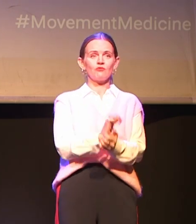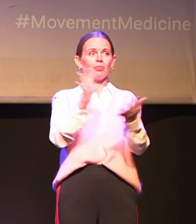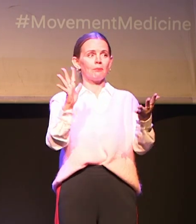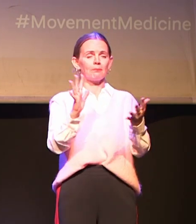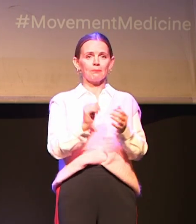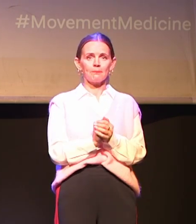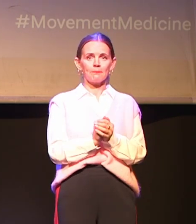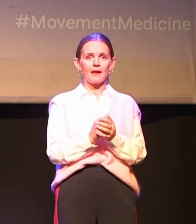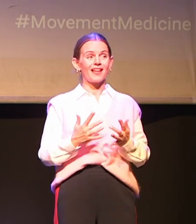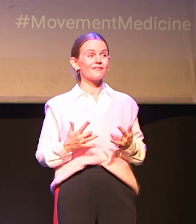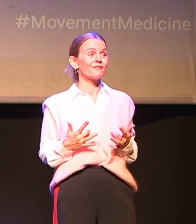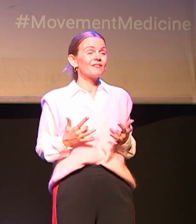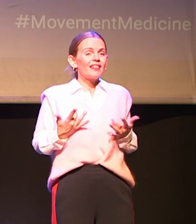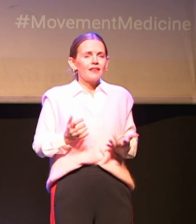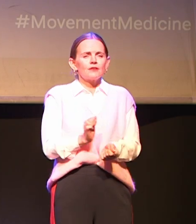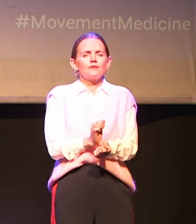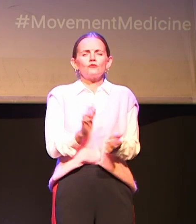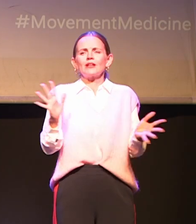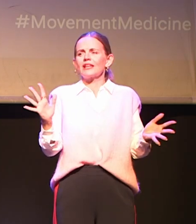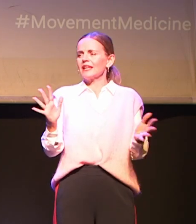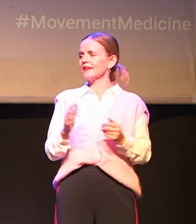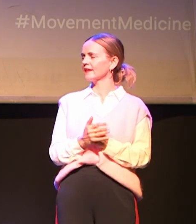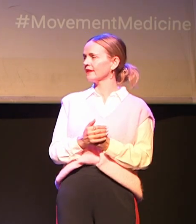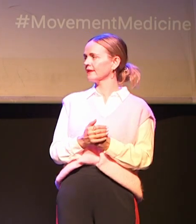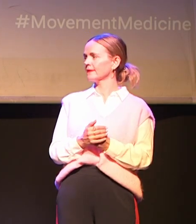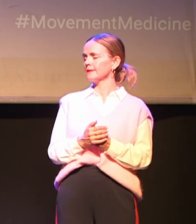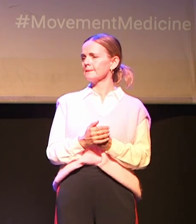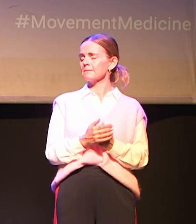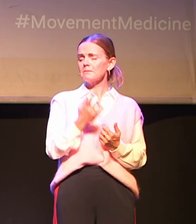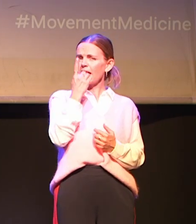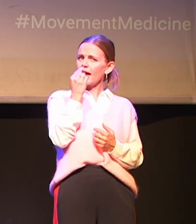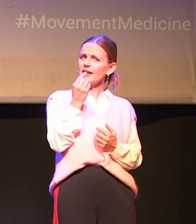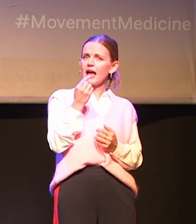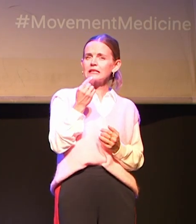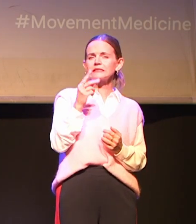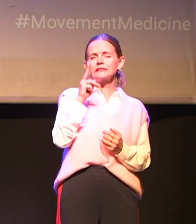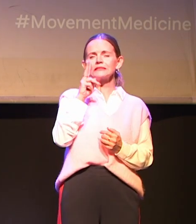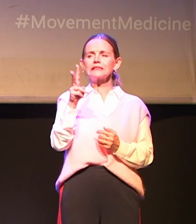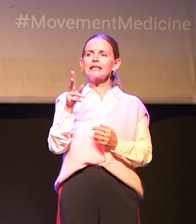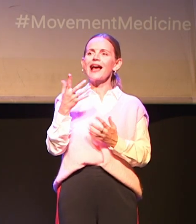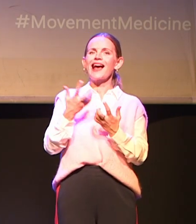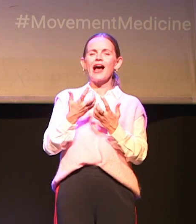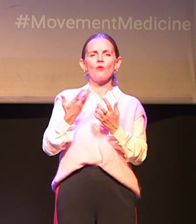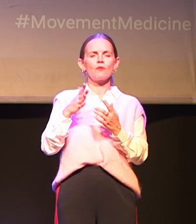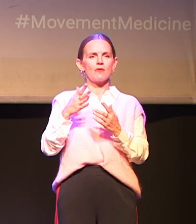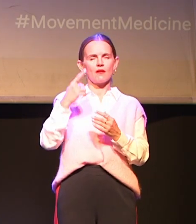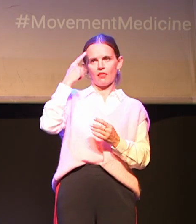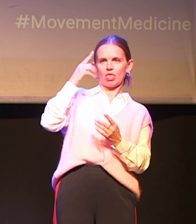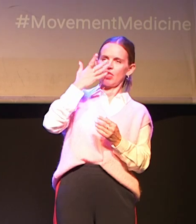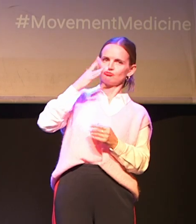and feeling free in our bodies. And I can see all of the little ways that we've gotten tricked from that. And I think this moment of